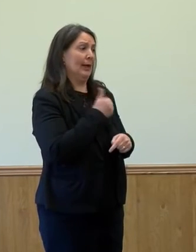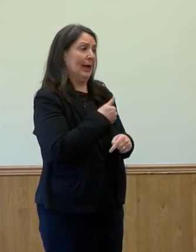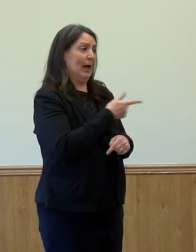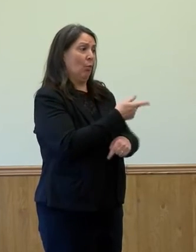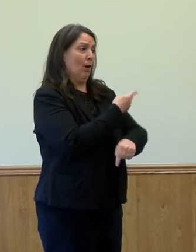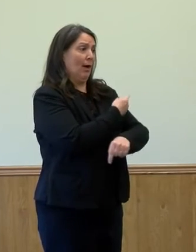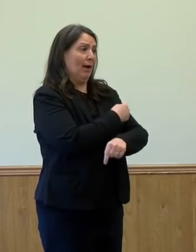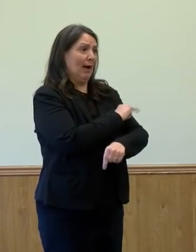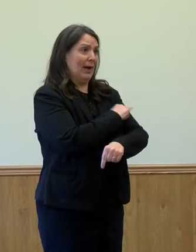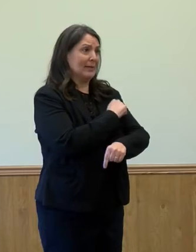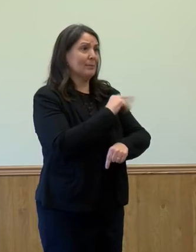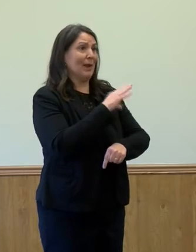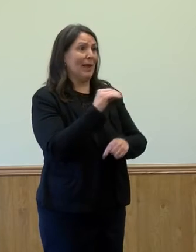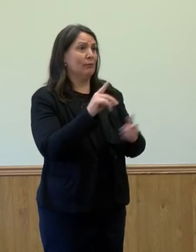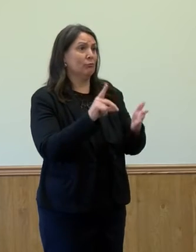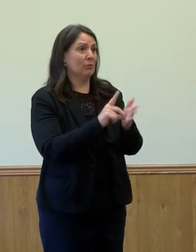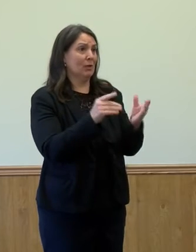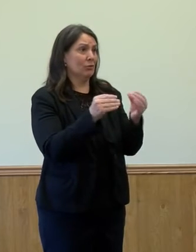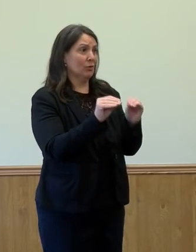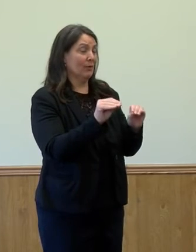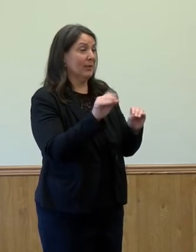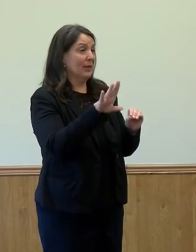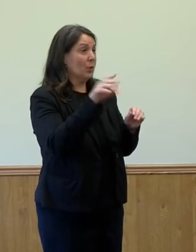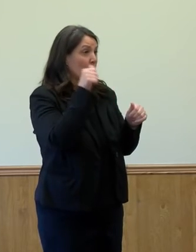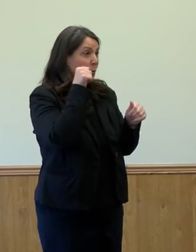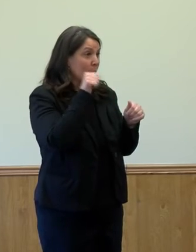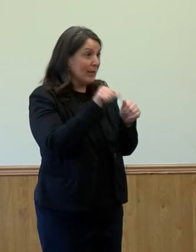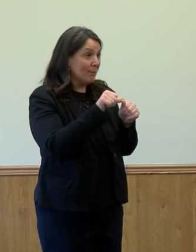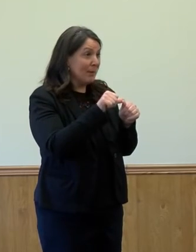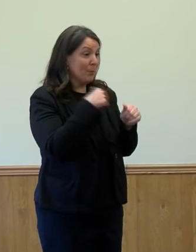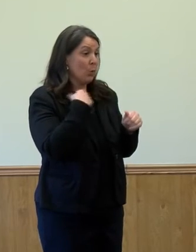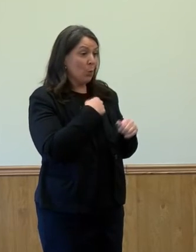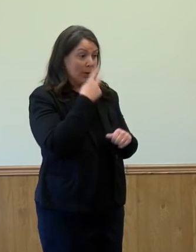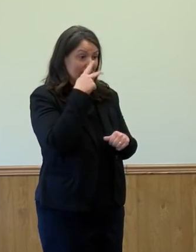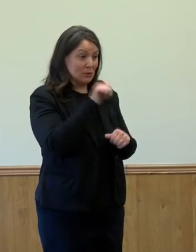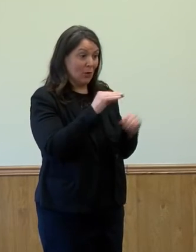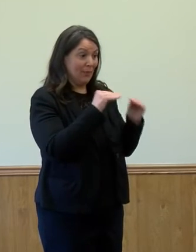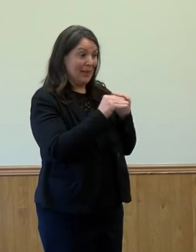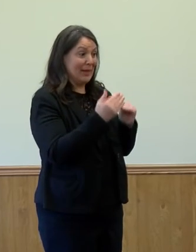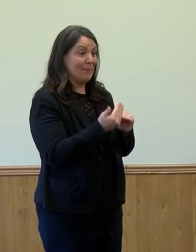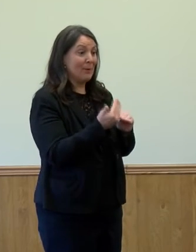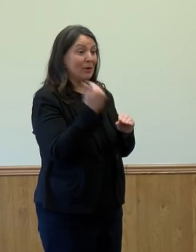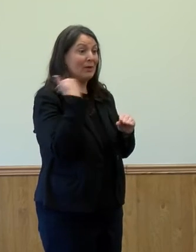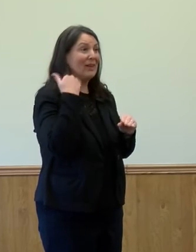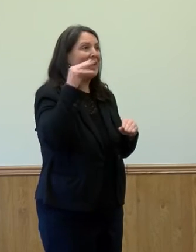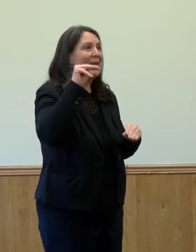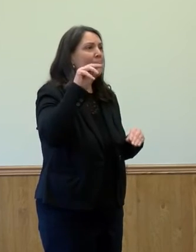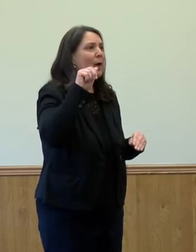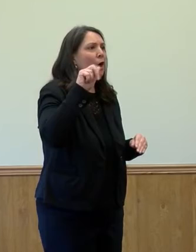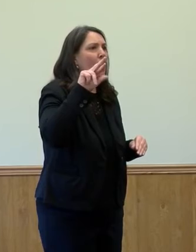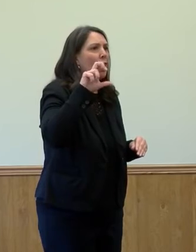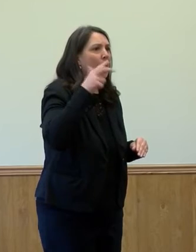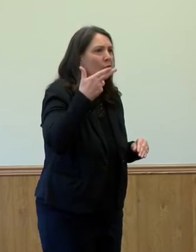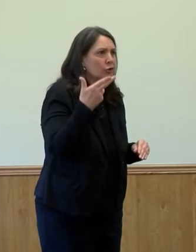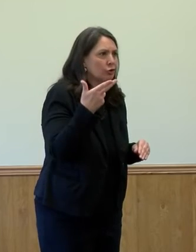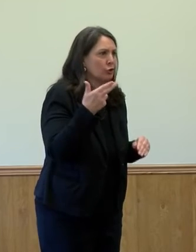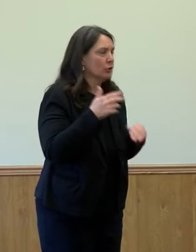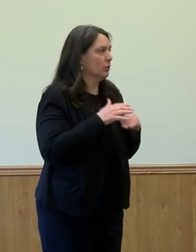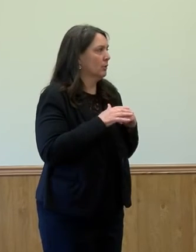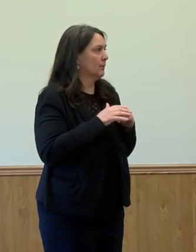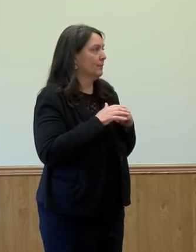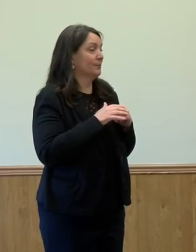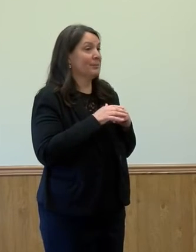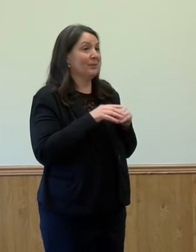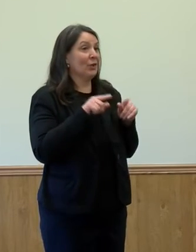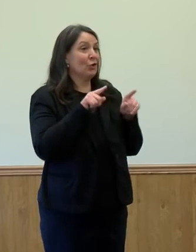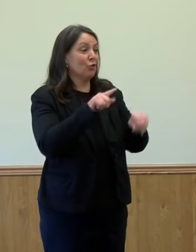systems. To give you perspective, the last time we saw numbers like this was in March, right around the St.